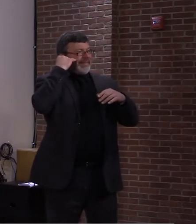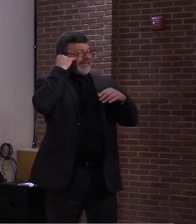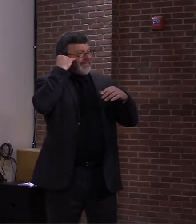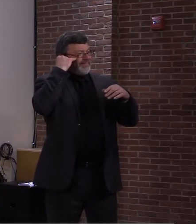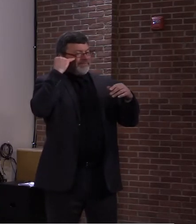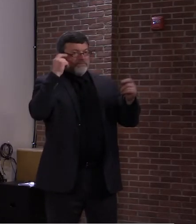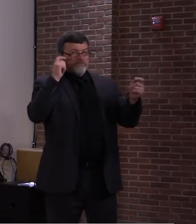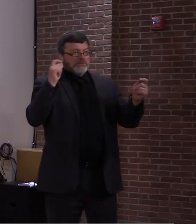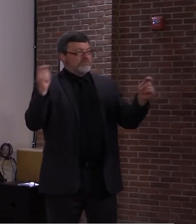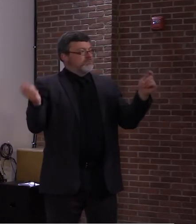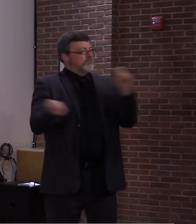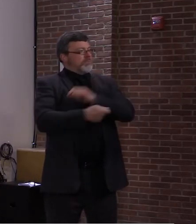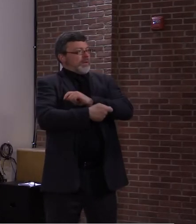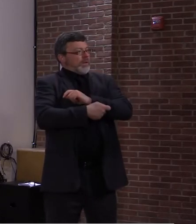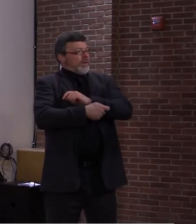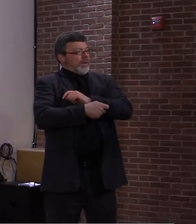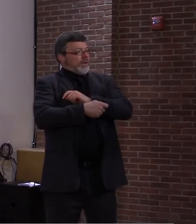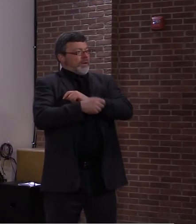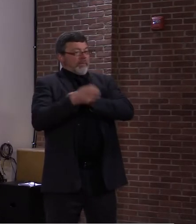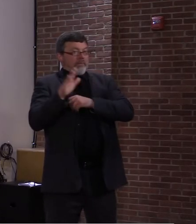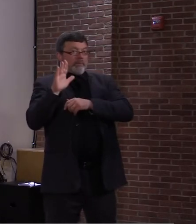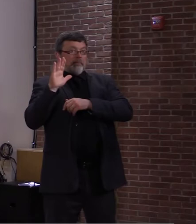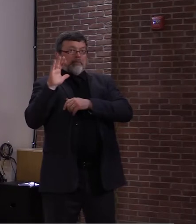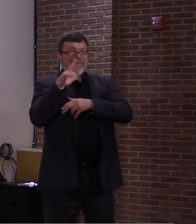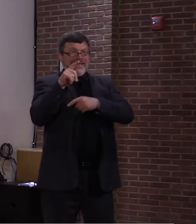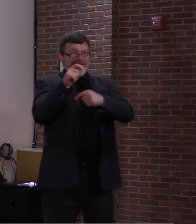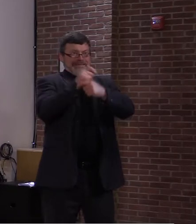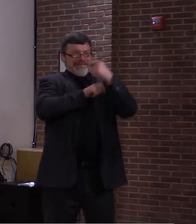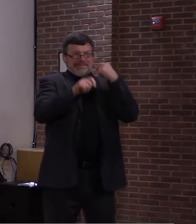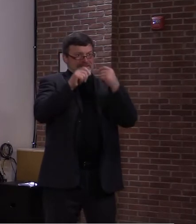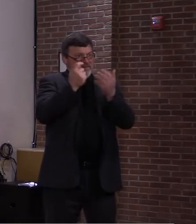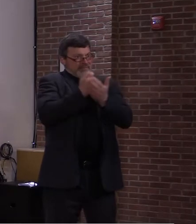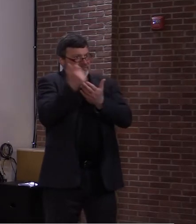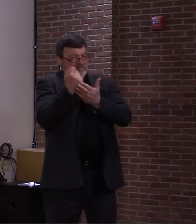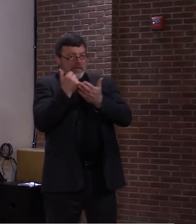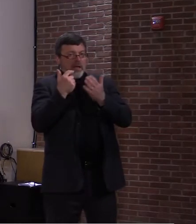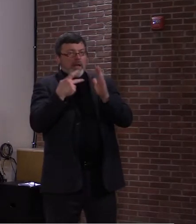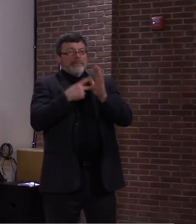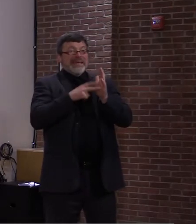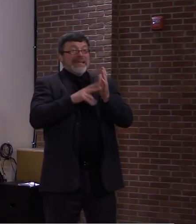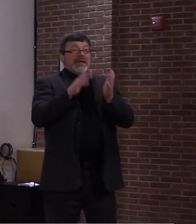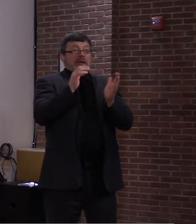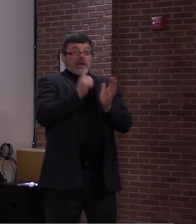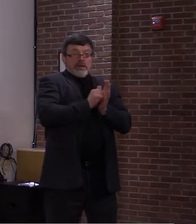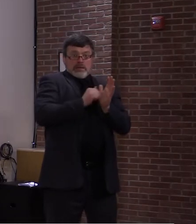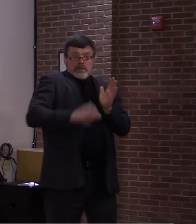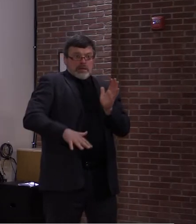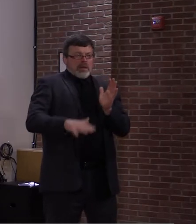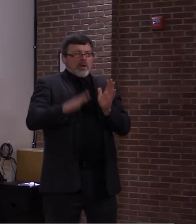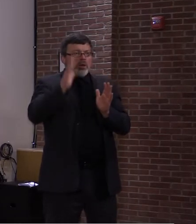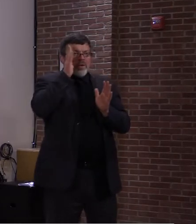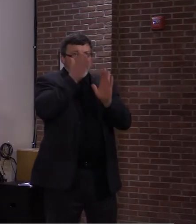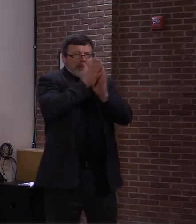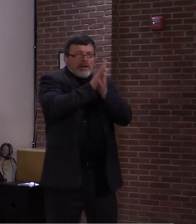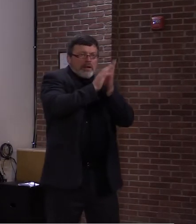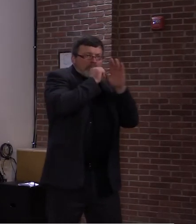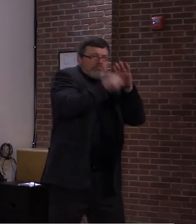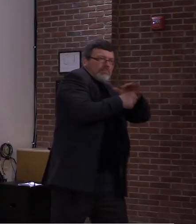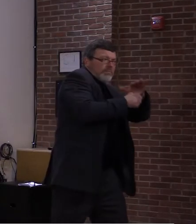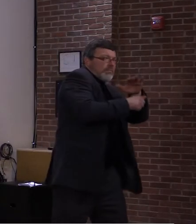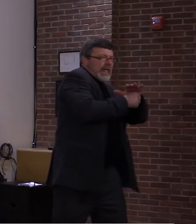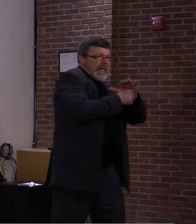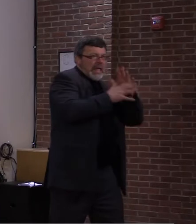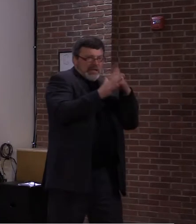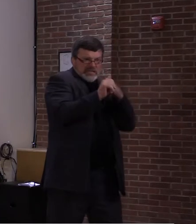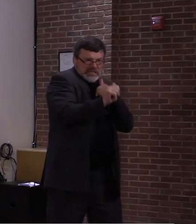revert to practices of a historic era where things were done, excuse me,